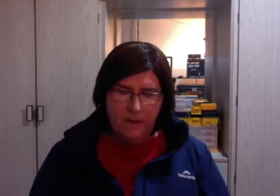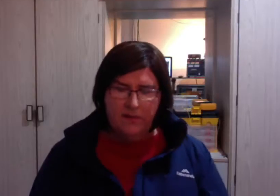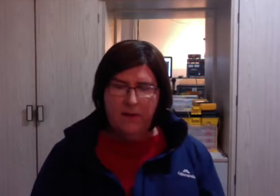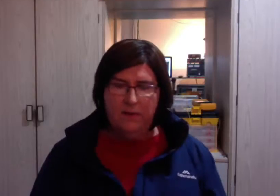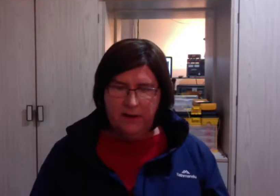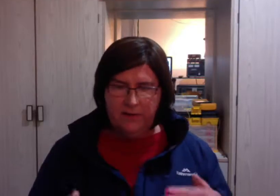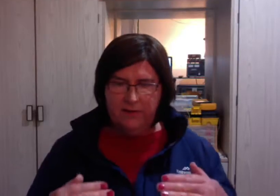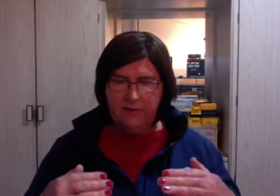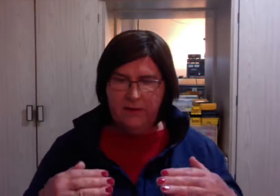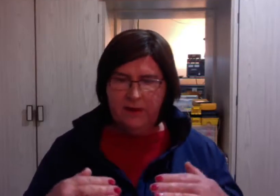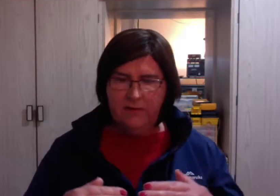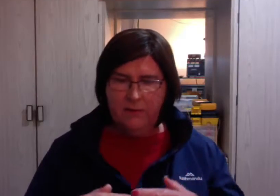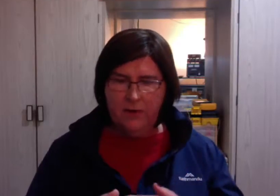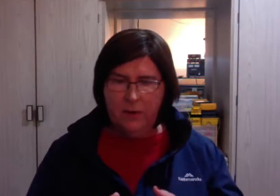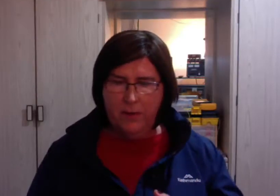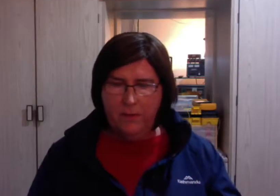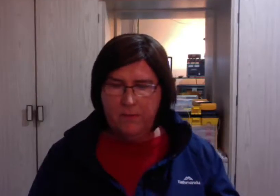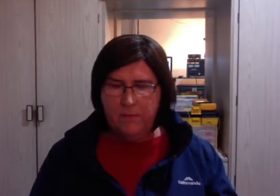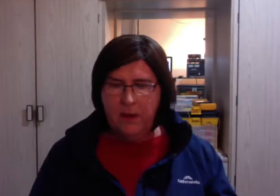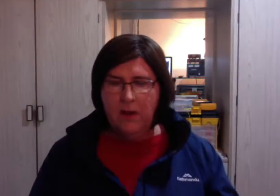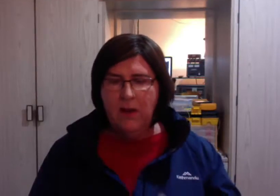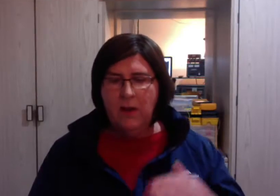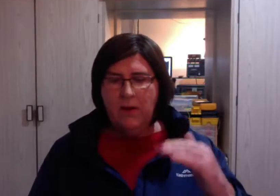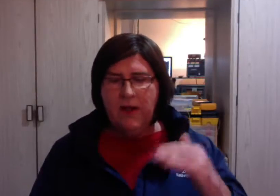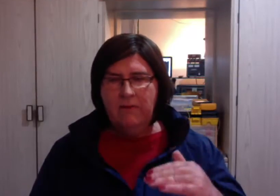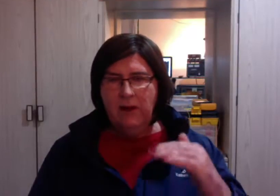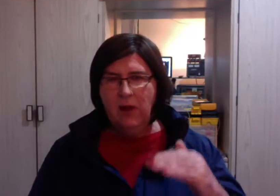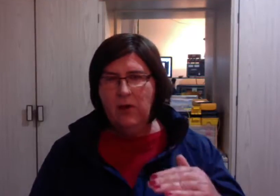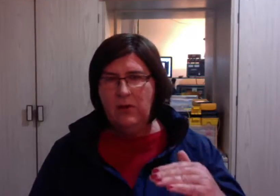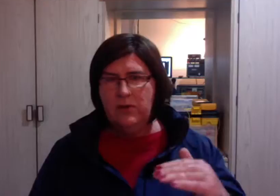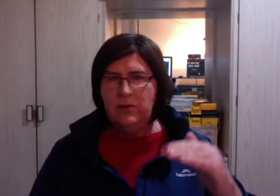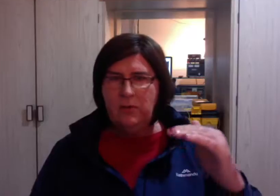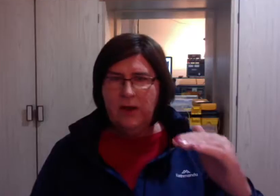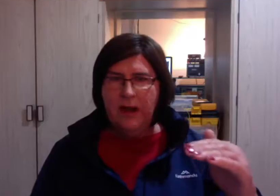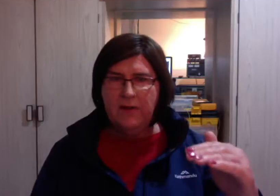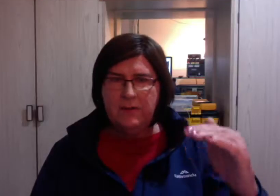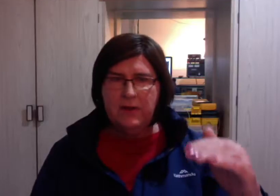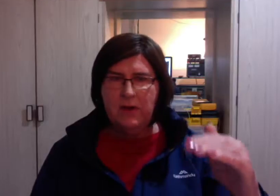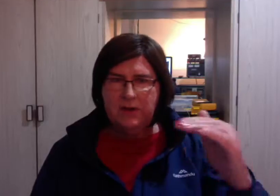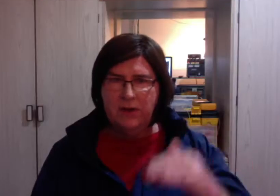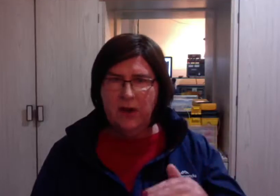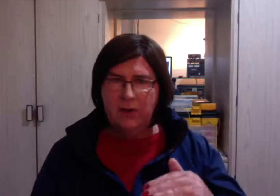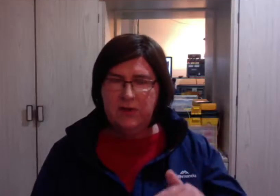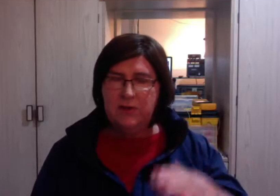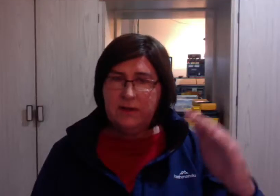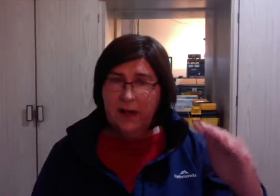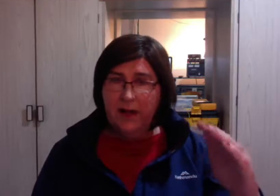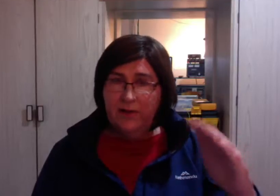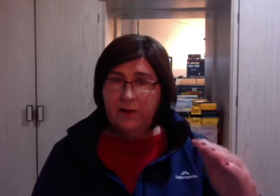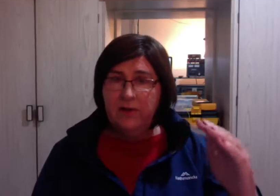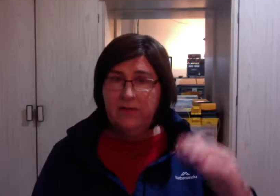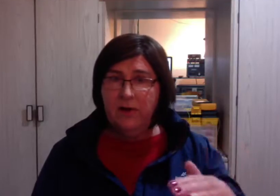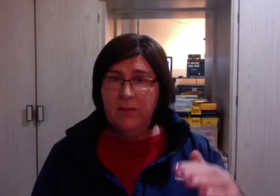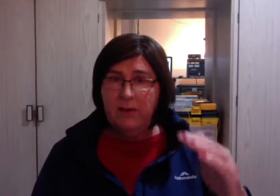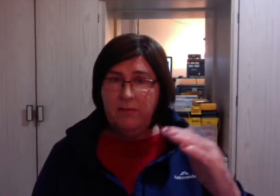So let's try that from the top. Whatever load you work out to be on your tyre, which is the car's load divided by